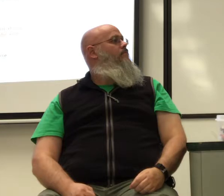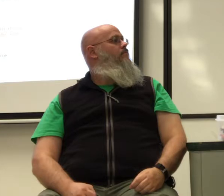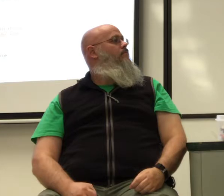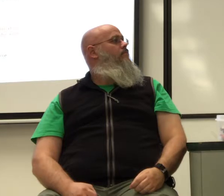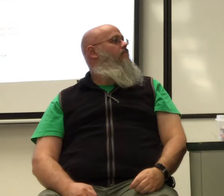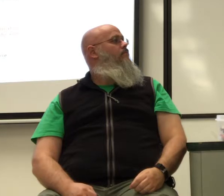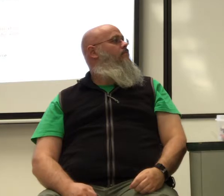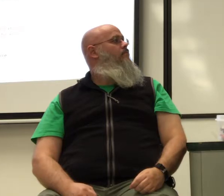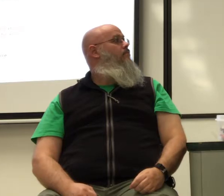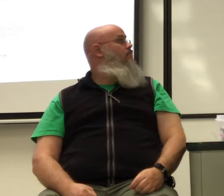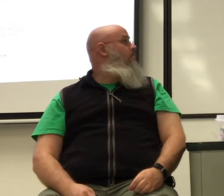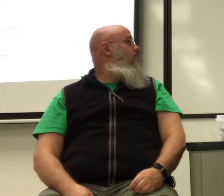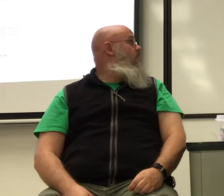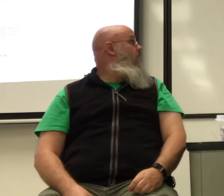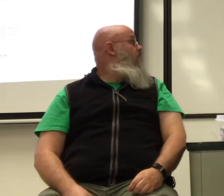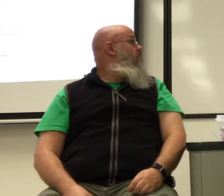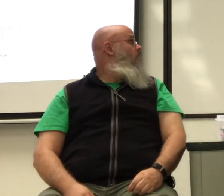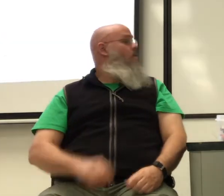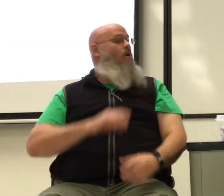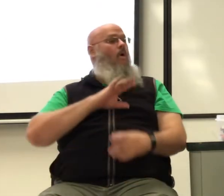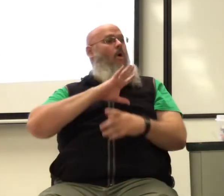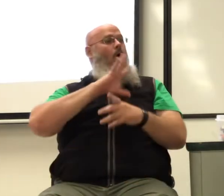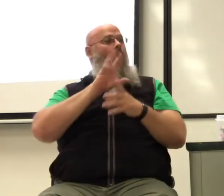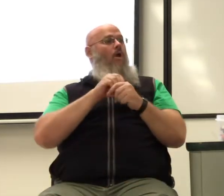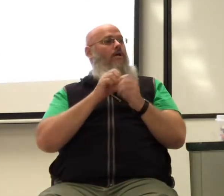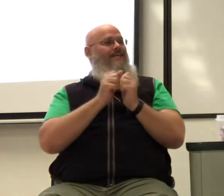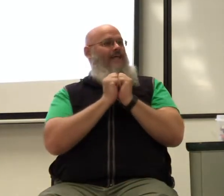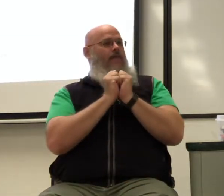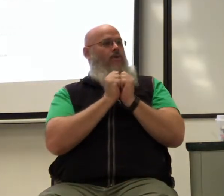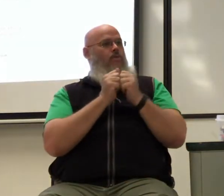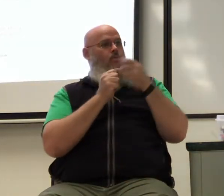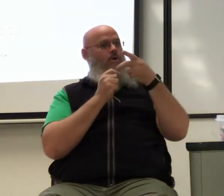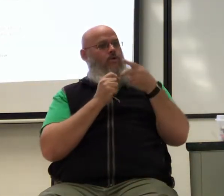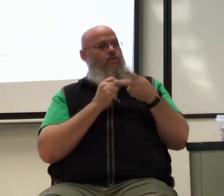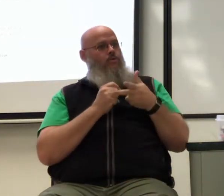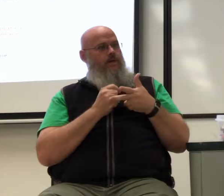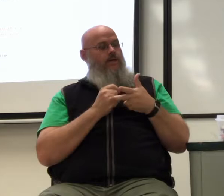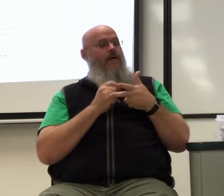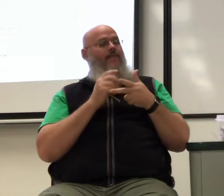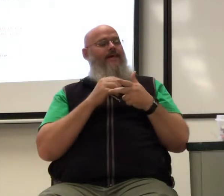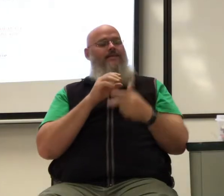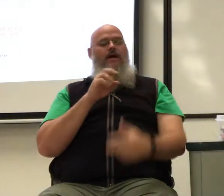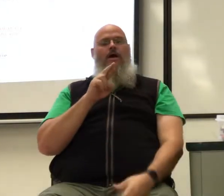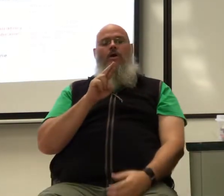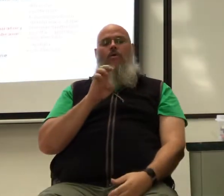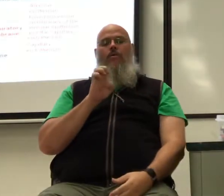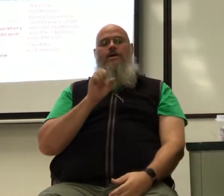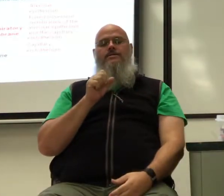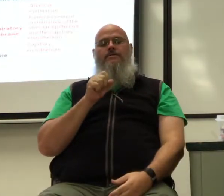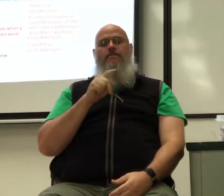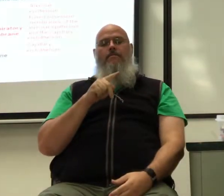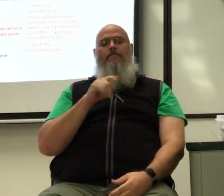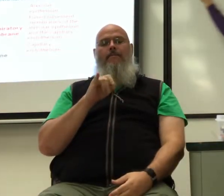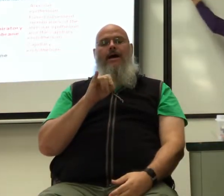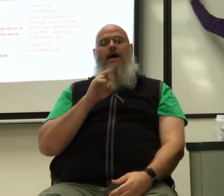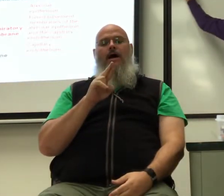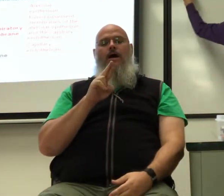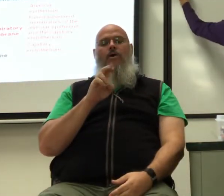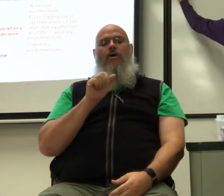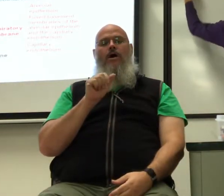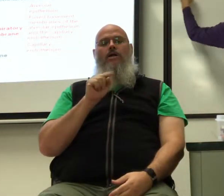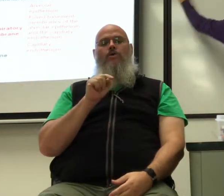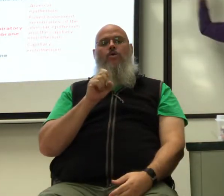Put all that together, 1, 2, 3, is the respiratory membrane. It's number